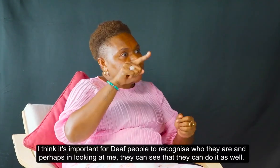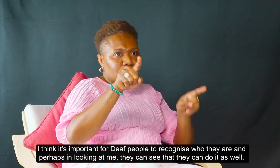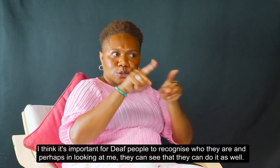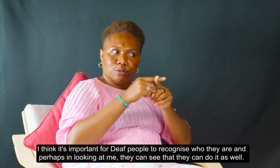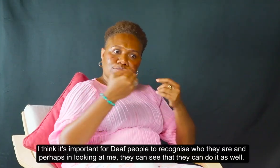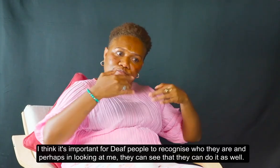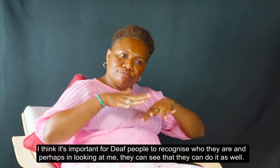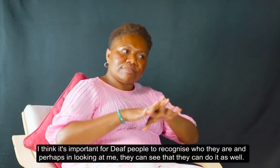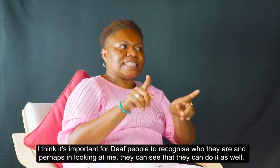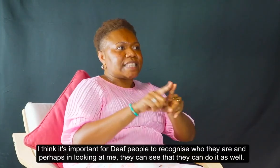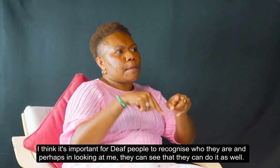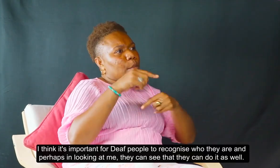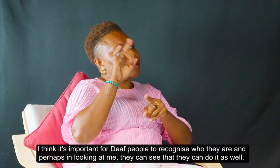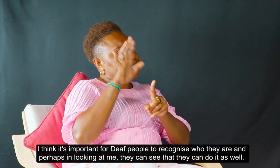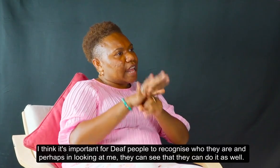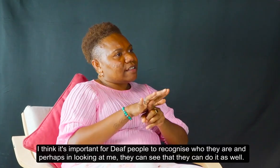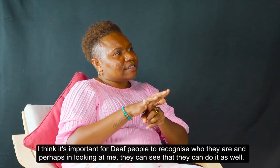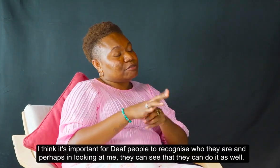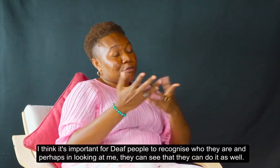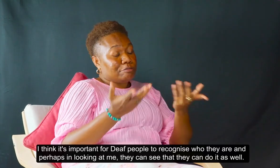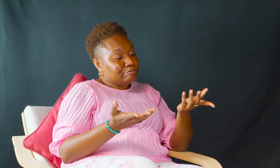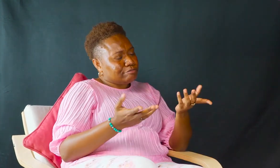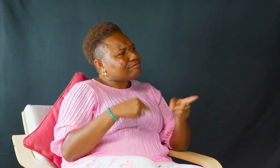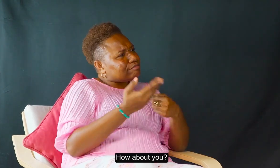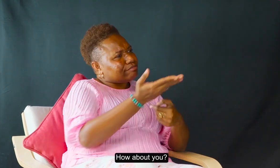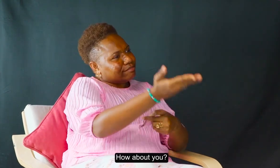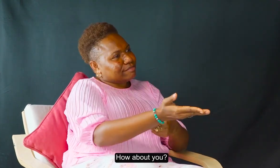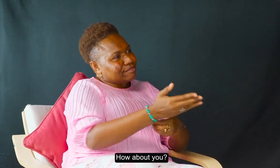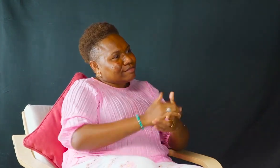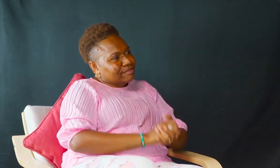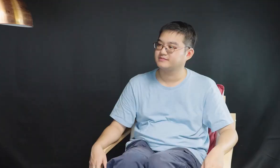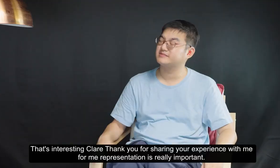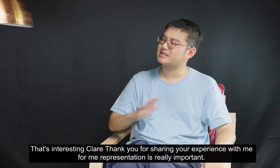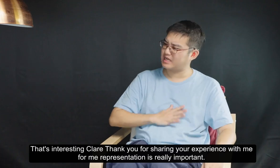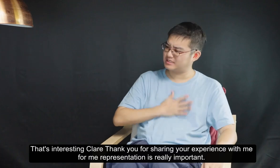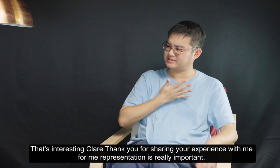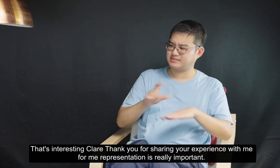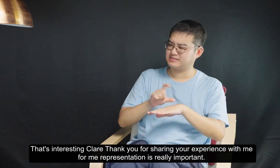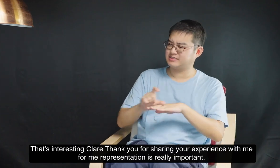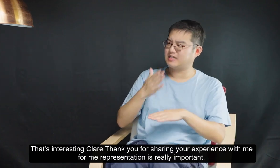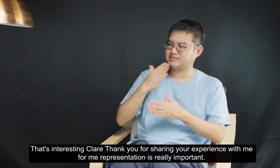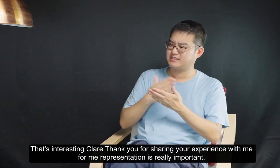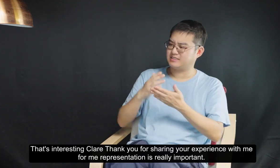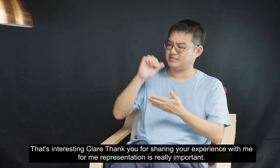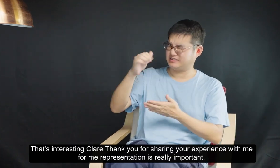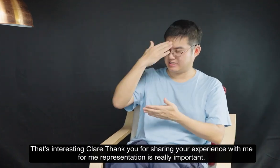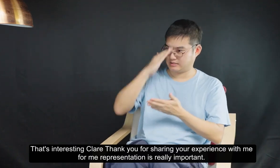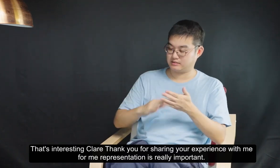perhaps in looking at me, they can see that they can do it as well. How about you? That's interesting, Claire. Thank you for sharing your experience with